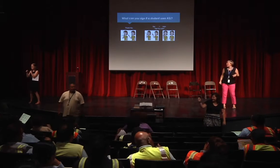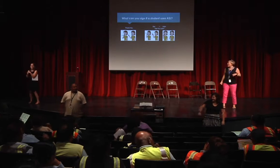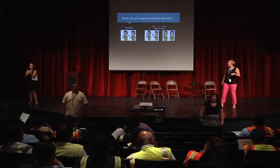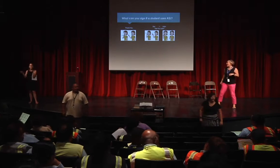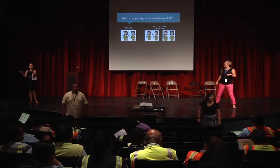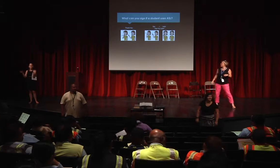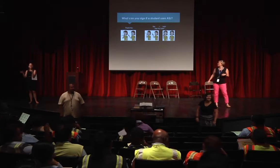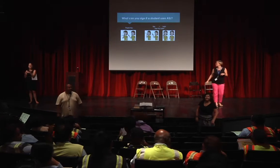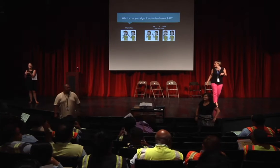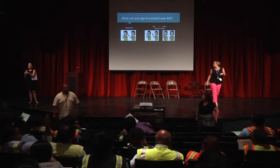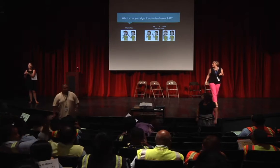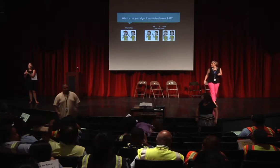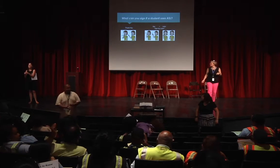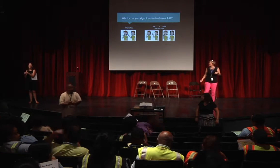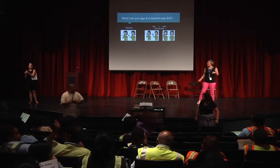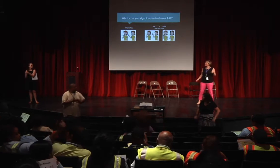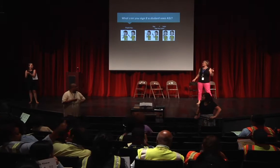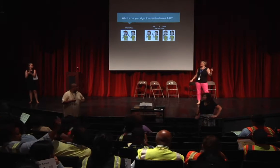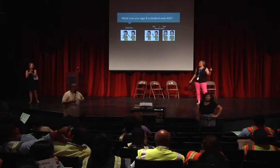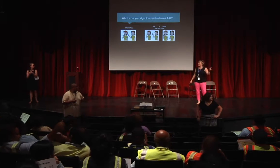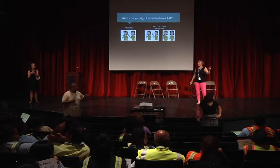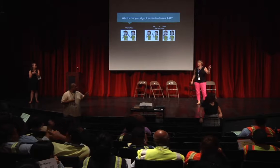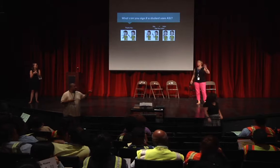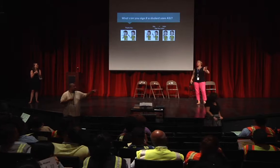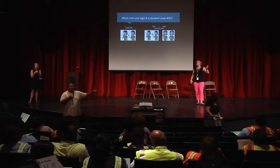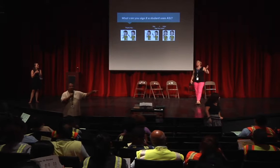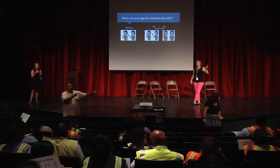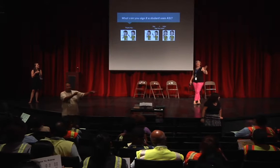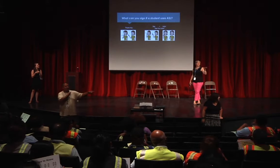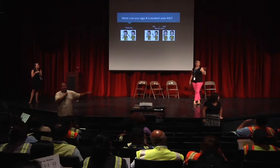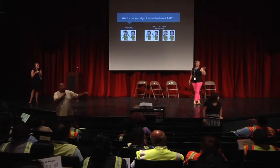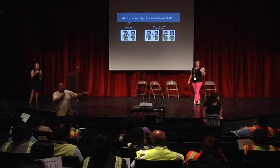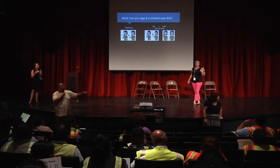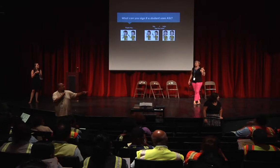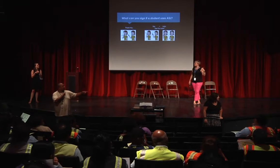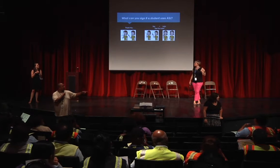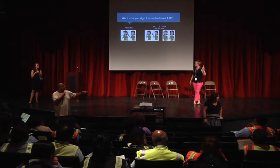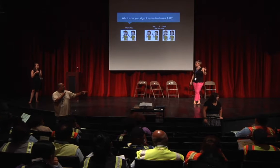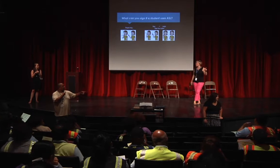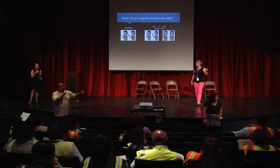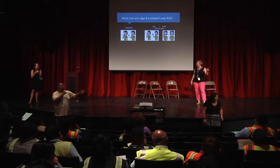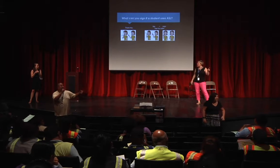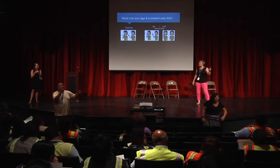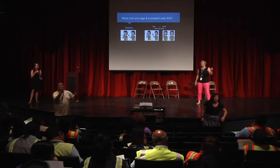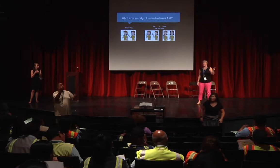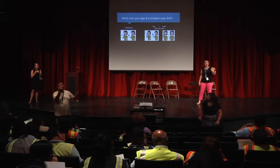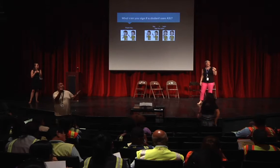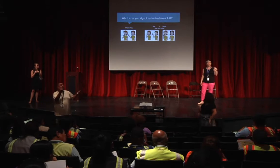This looks so great. Come here. There's some requests for signs that you guys might use. The first one we have